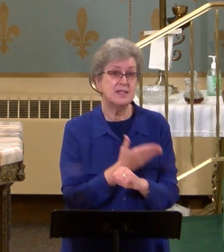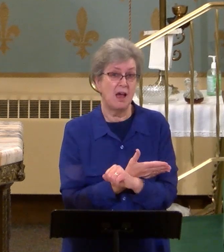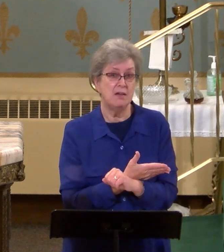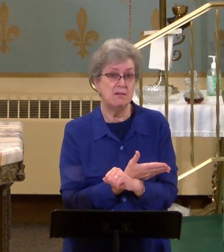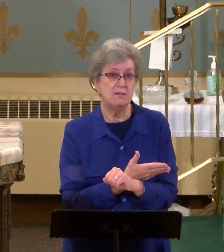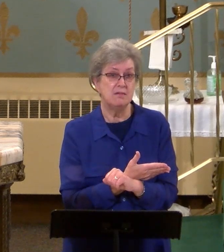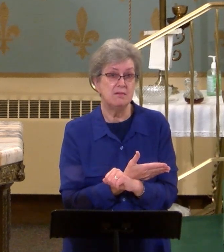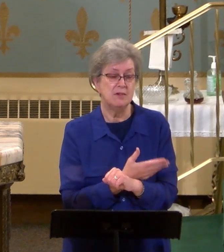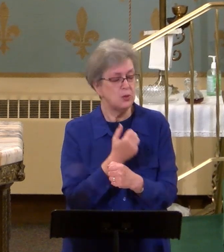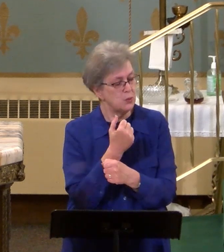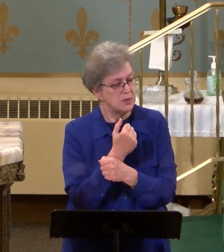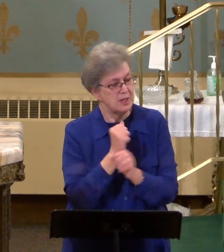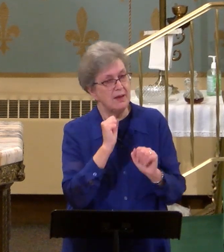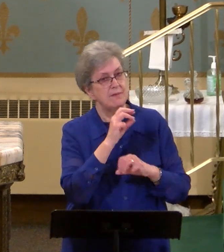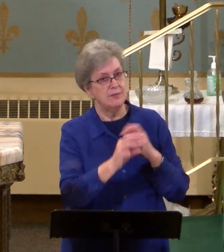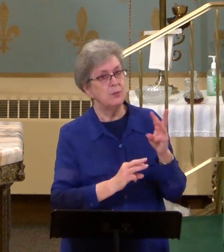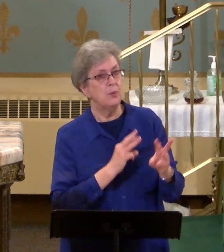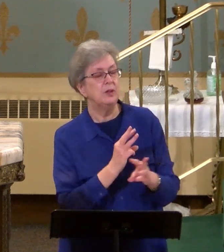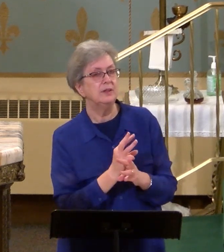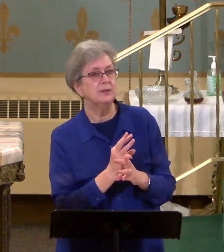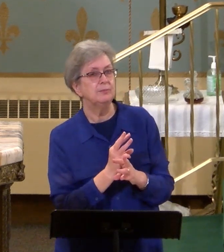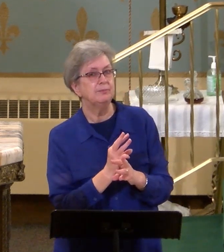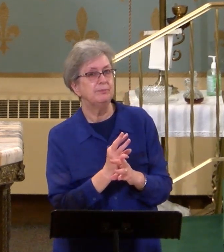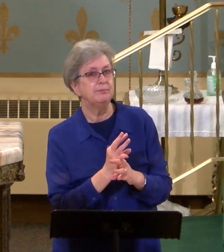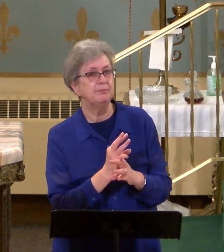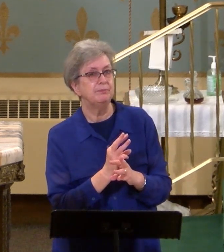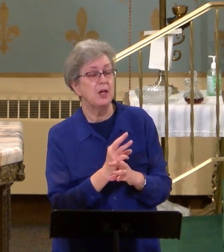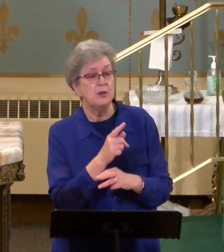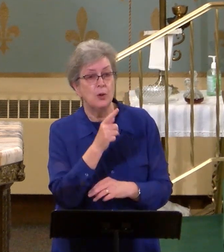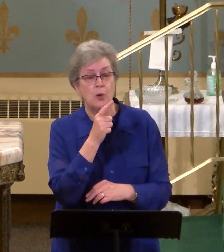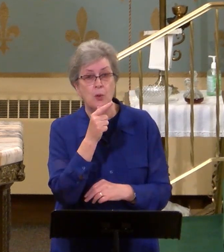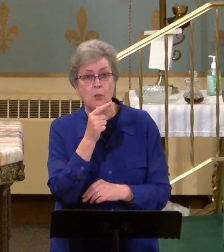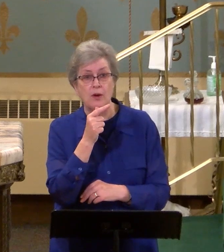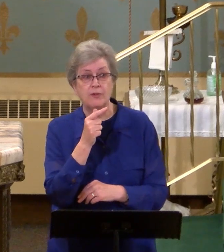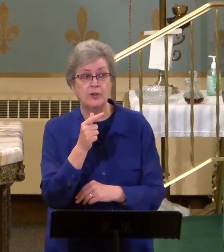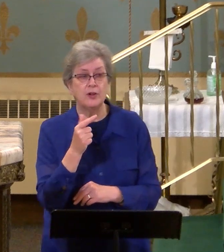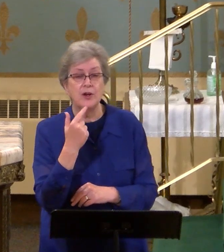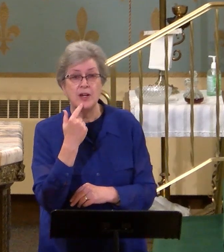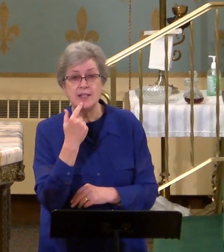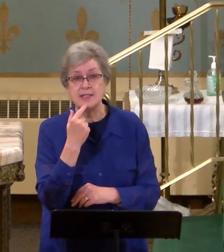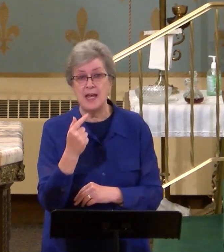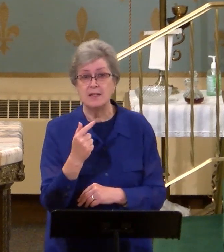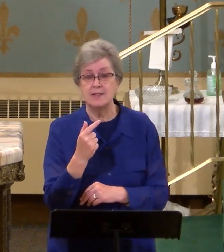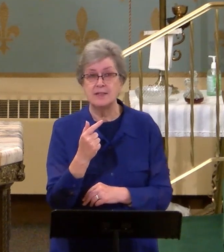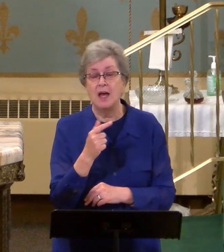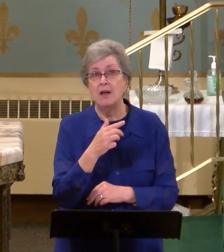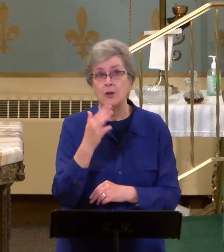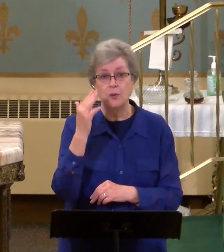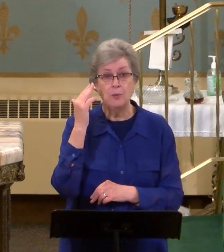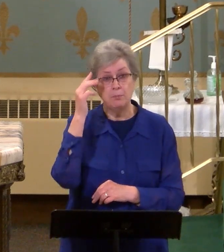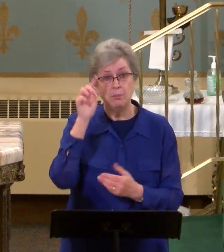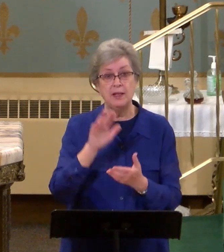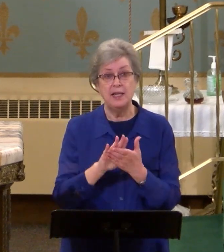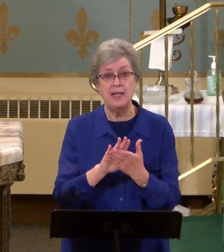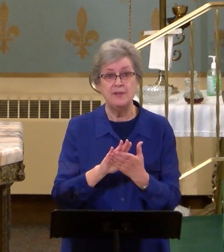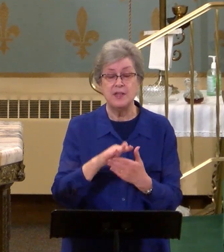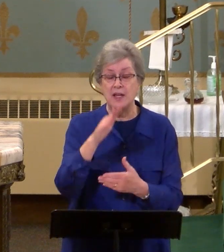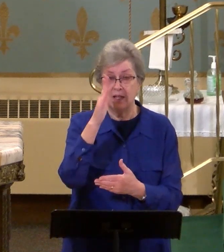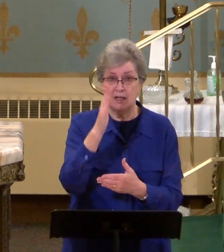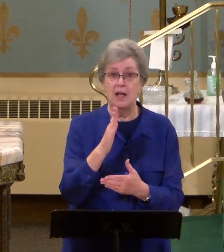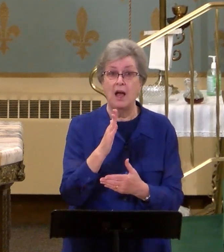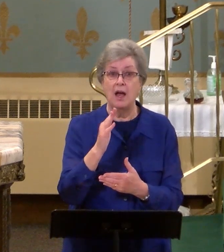as Savior of the world. Whoever acknowledges that Jesus is the Son of God, God remains in